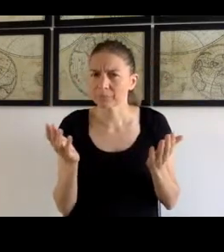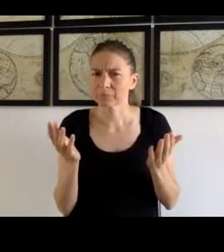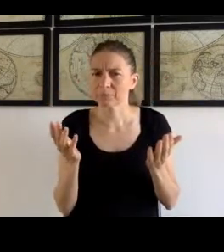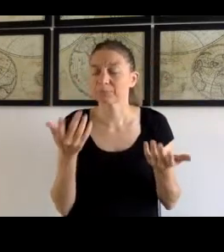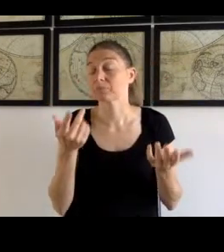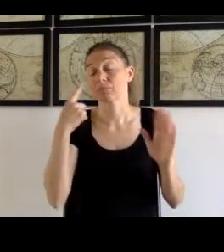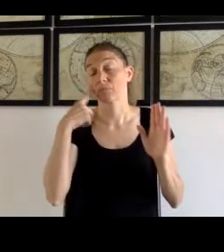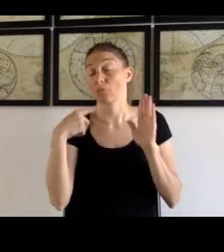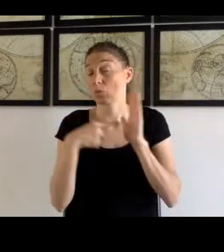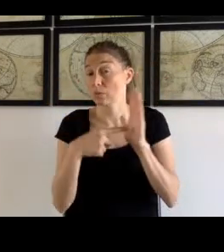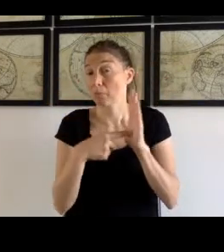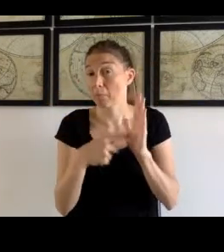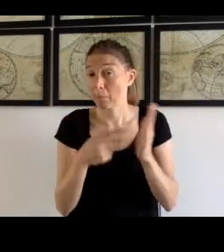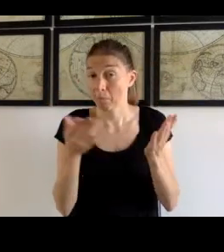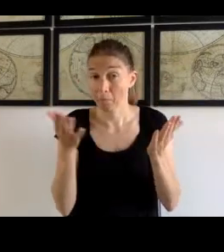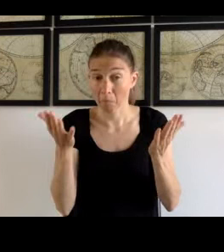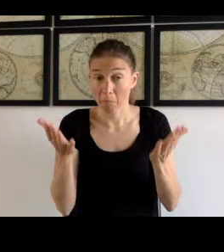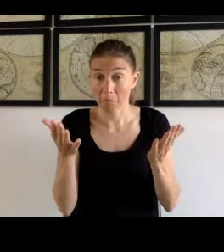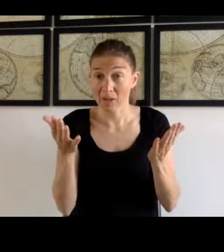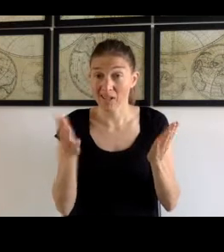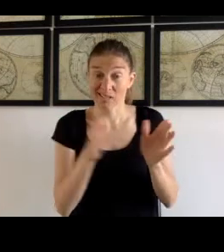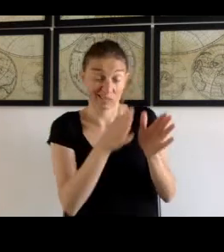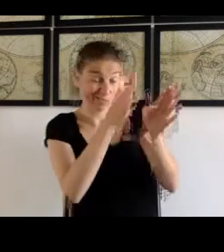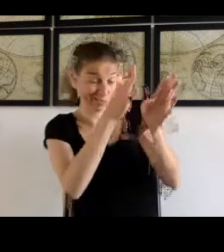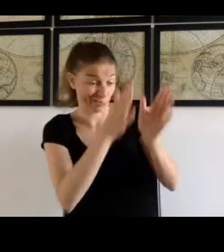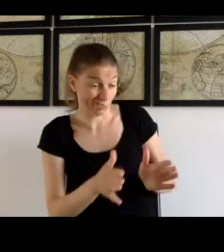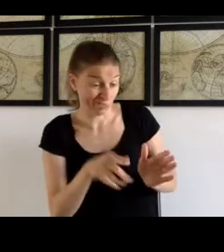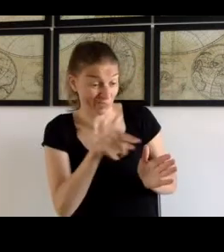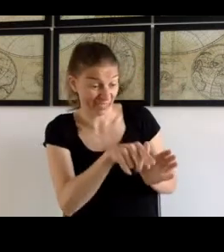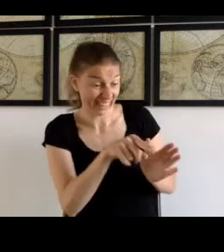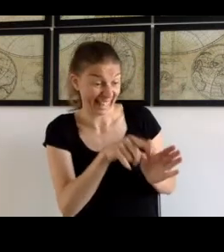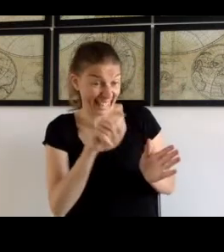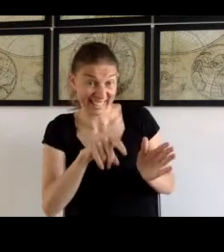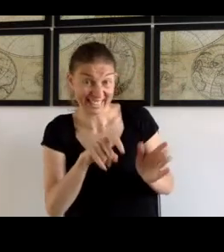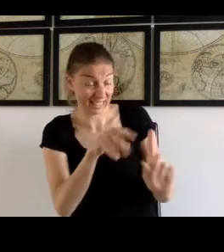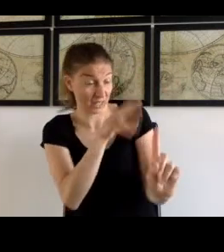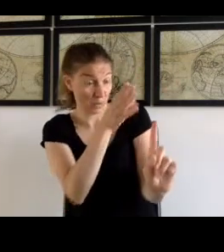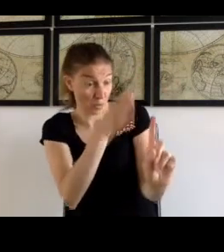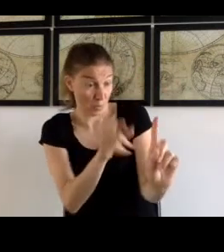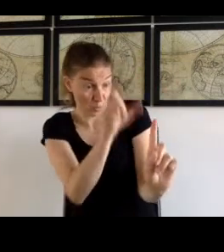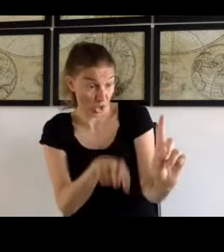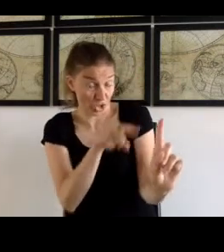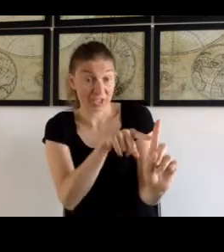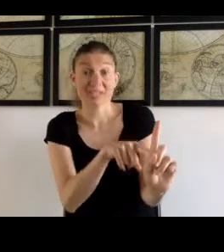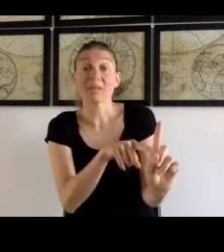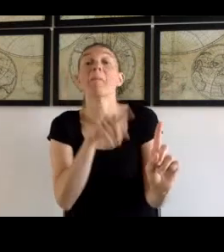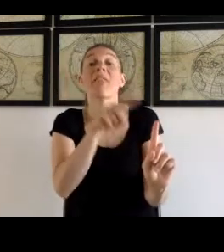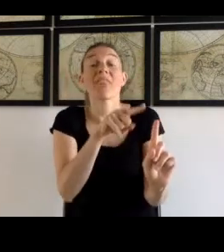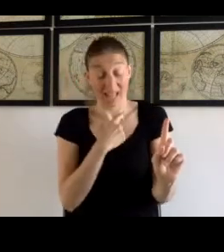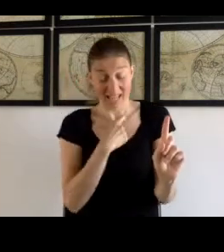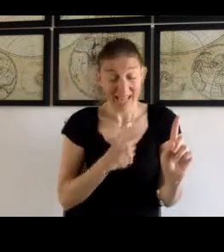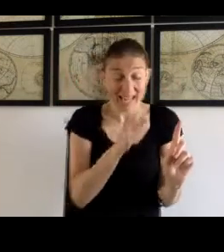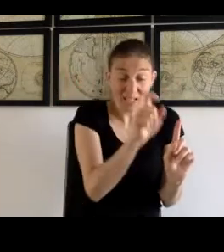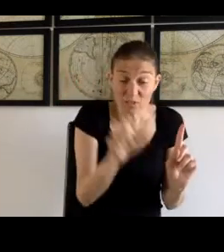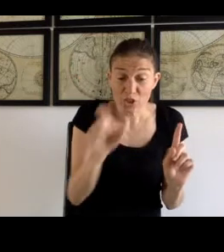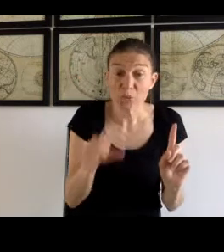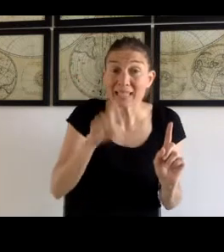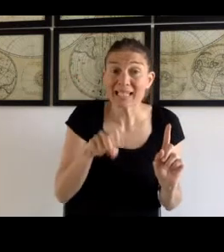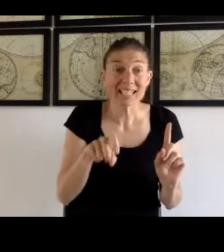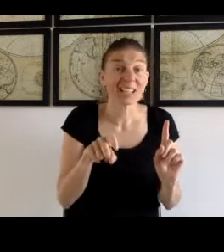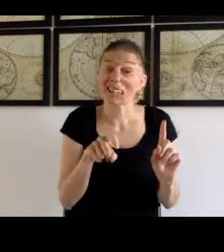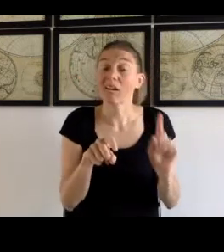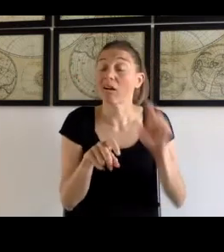they overlook the individual needs. So like I said, there are waiting lists and sometimes it's really